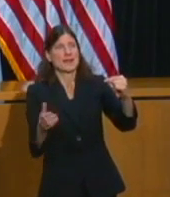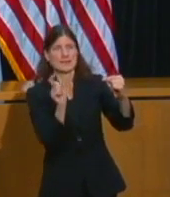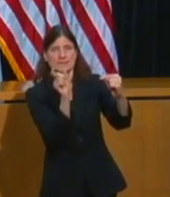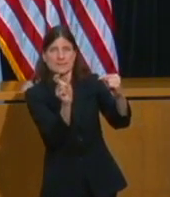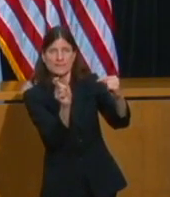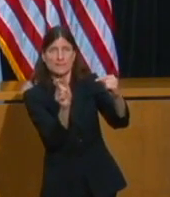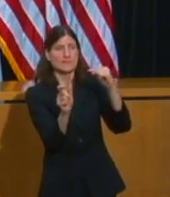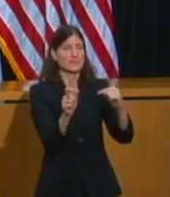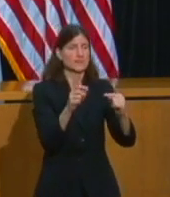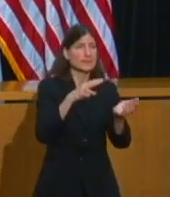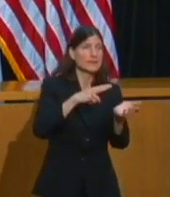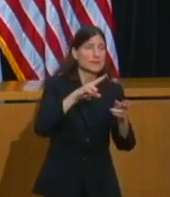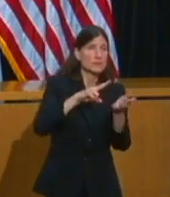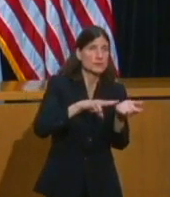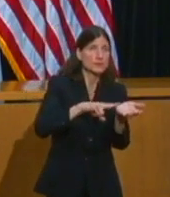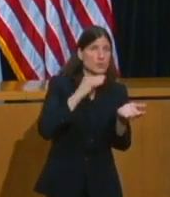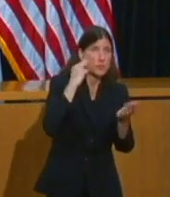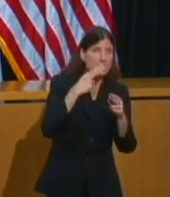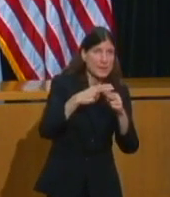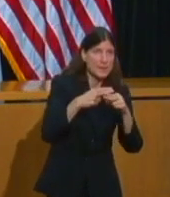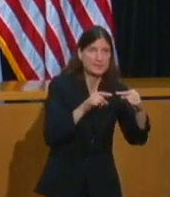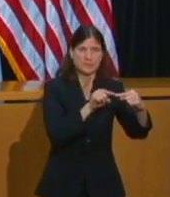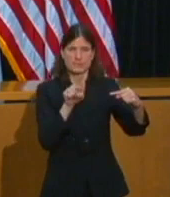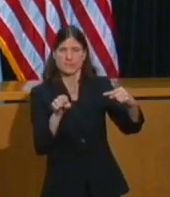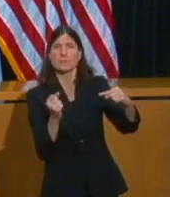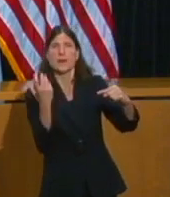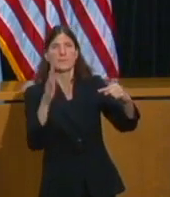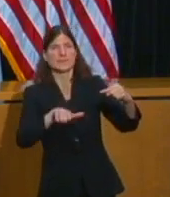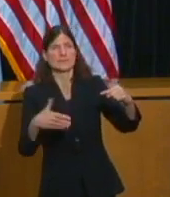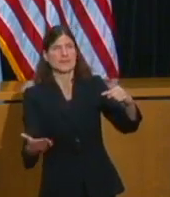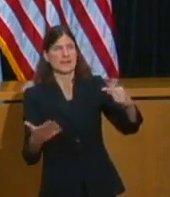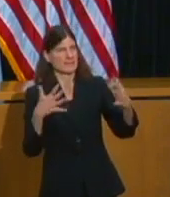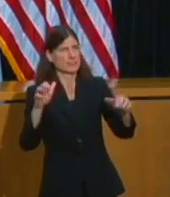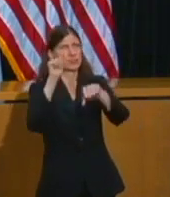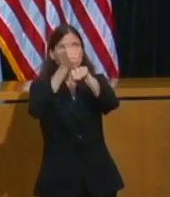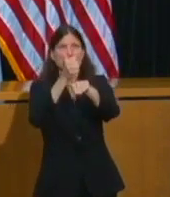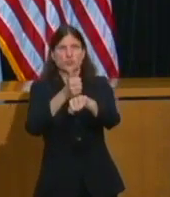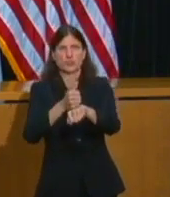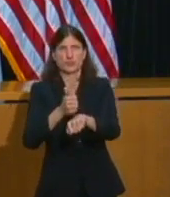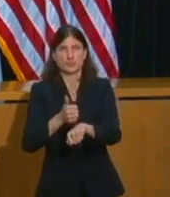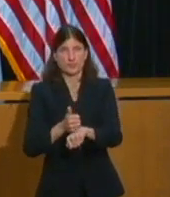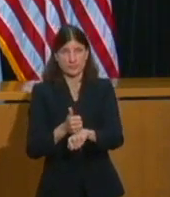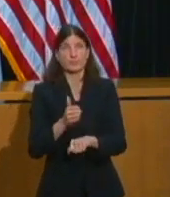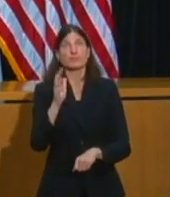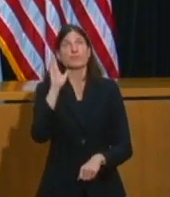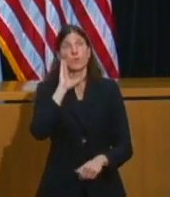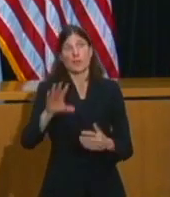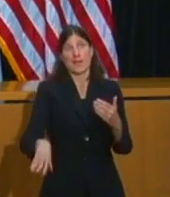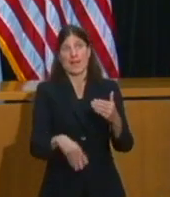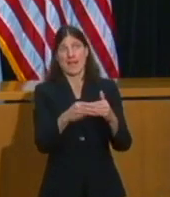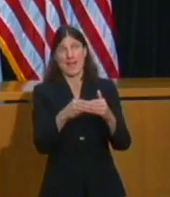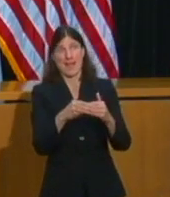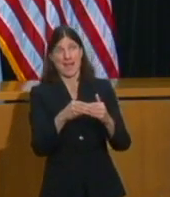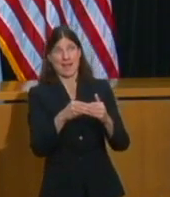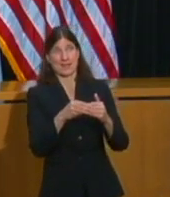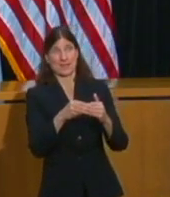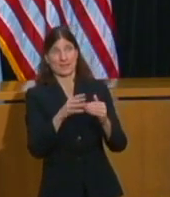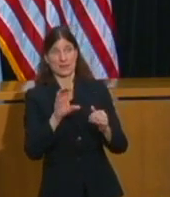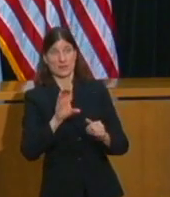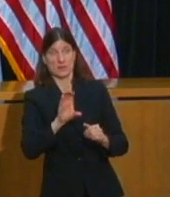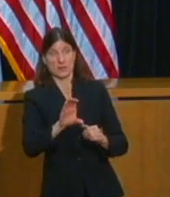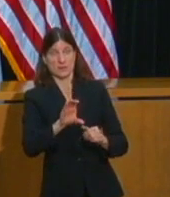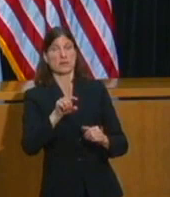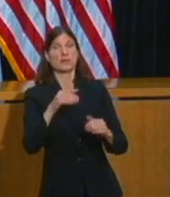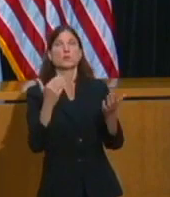number of nursing homes that continue to be red. I'm expecting that those who have, if the issue is